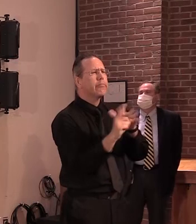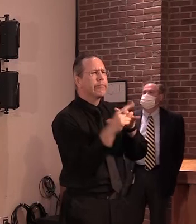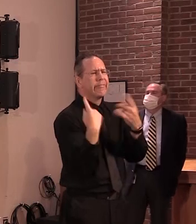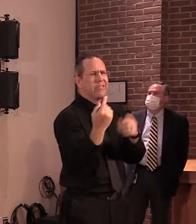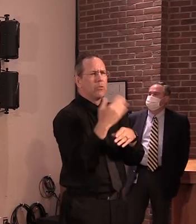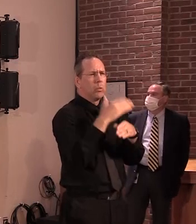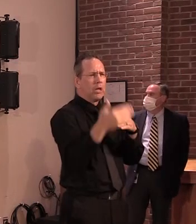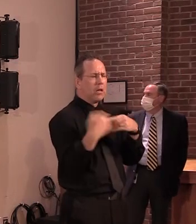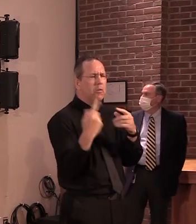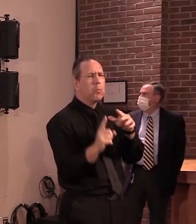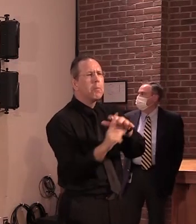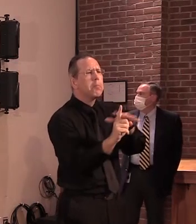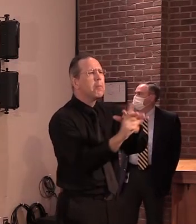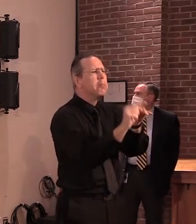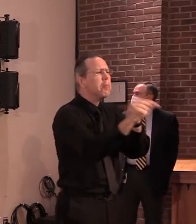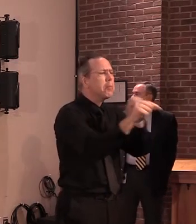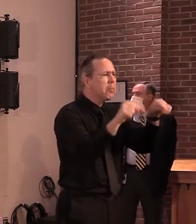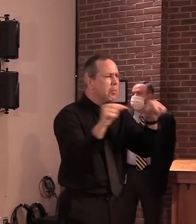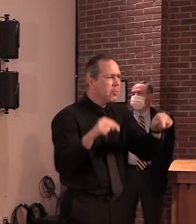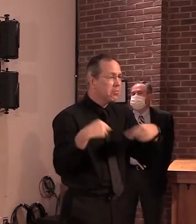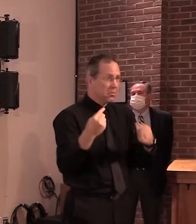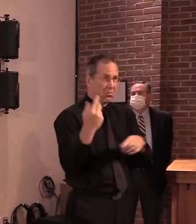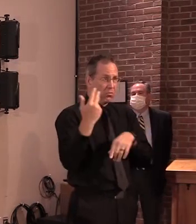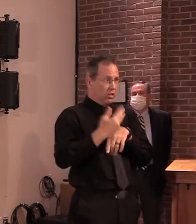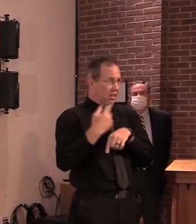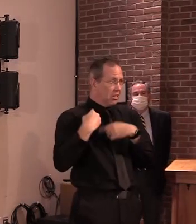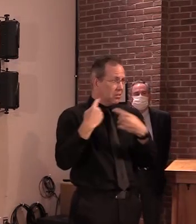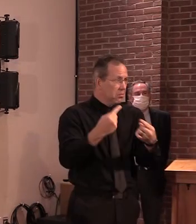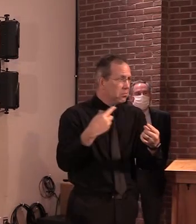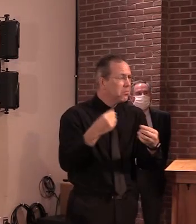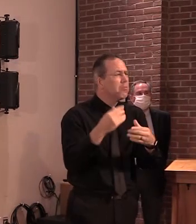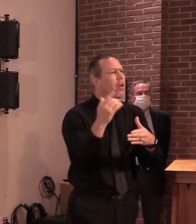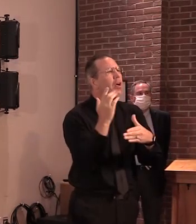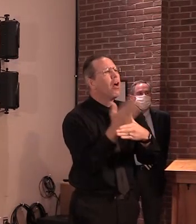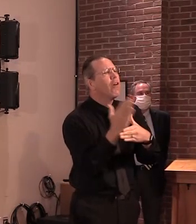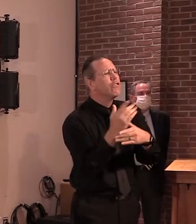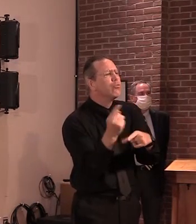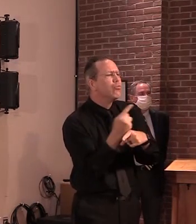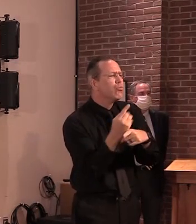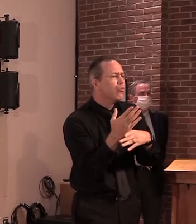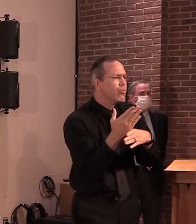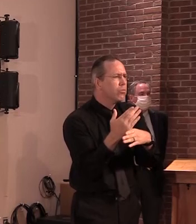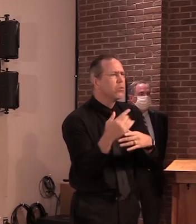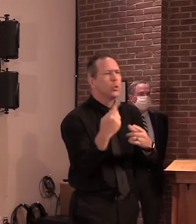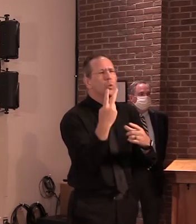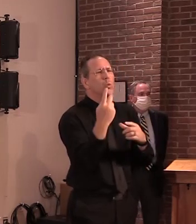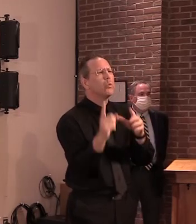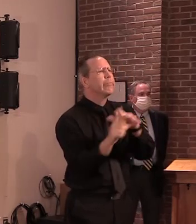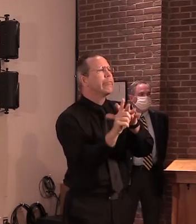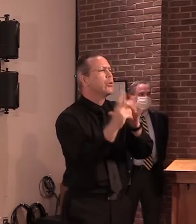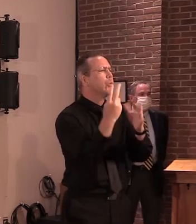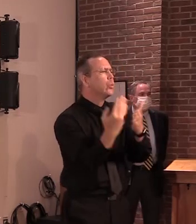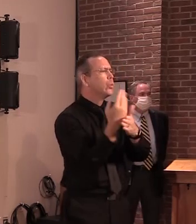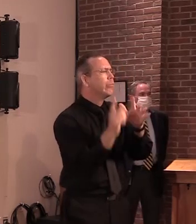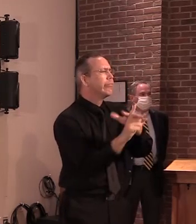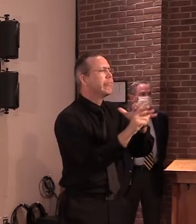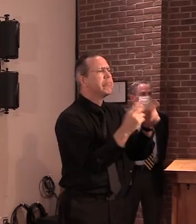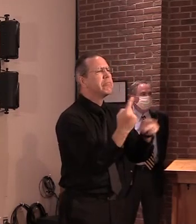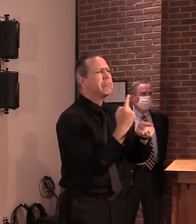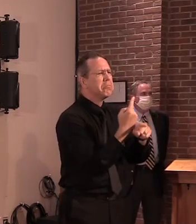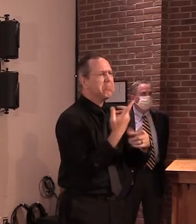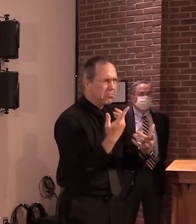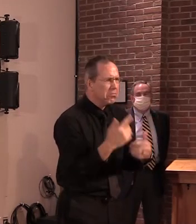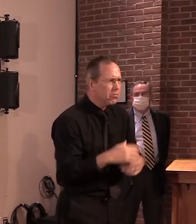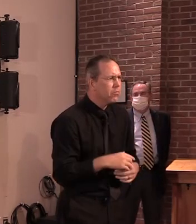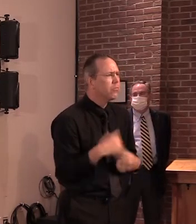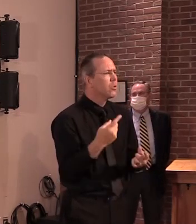3 days there have been an average of 2 cases per day. We continue to closely monitor the situation around the rest